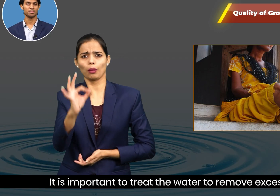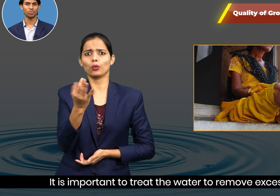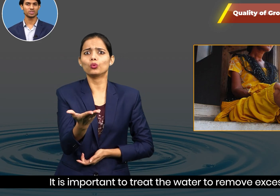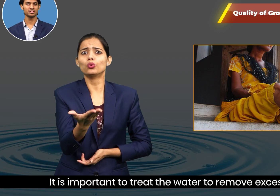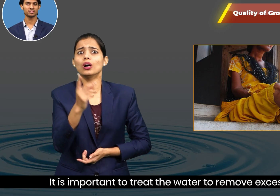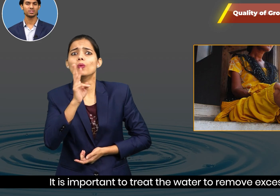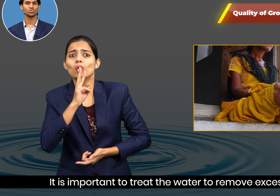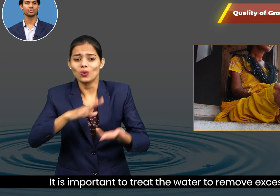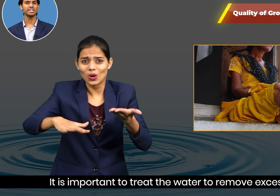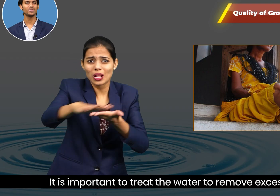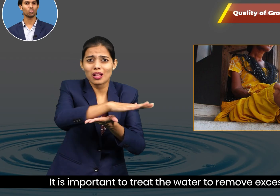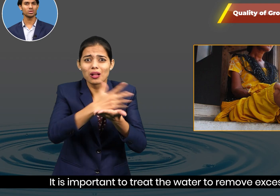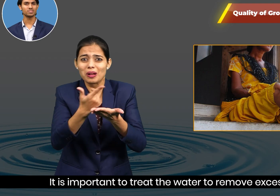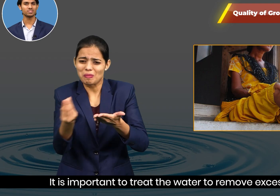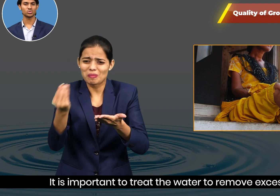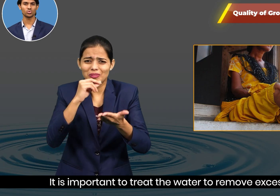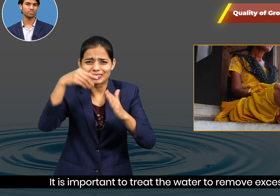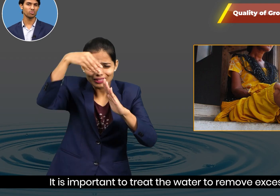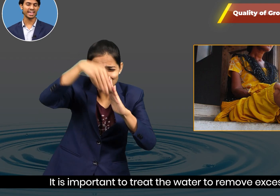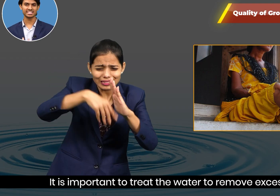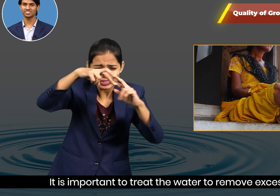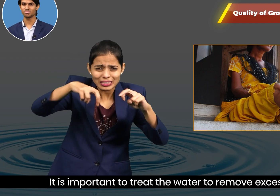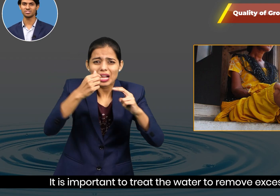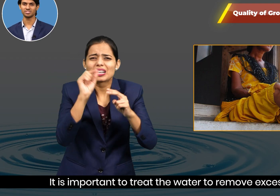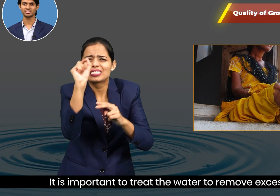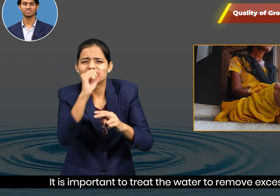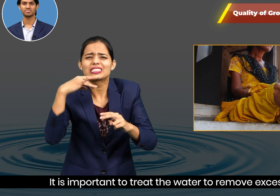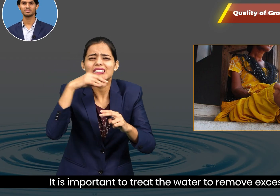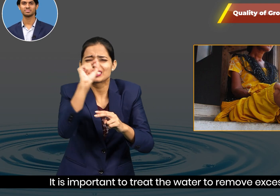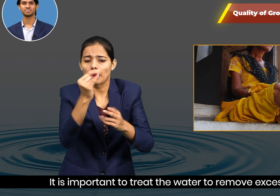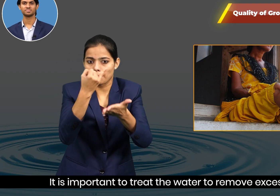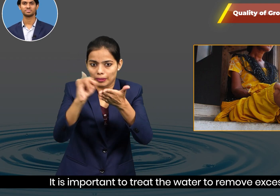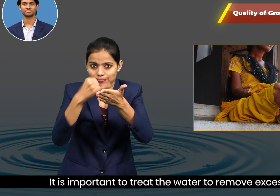It is important to treat the water to remove excess minerals.